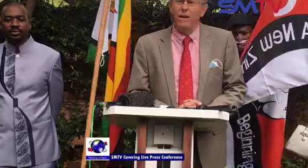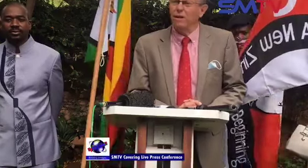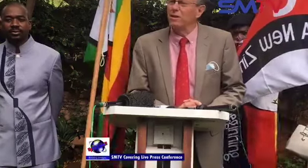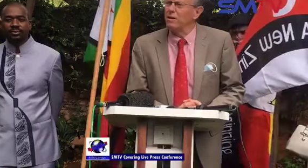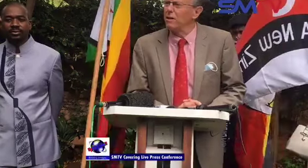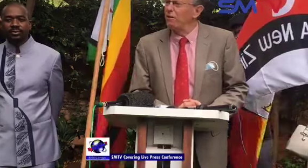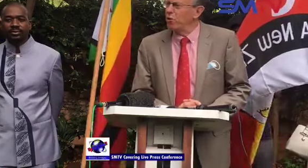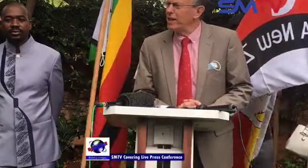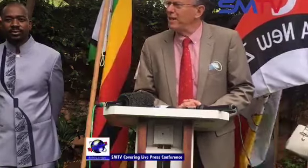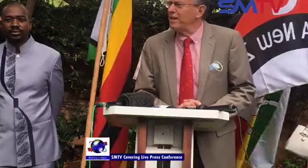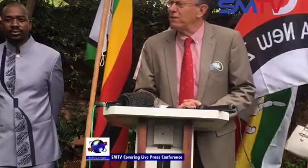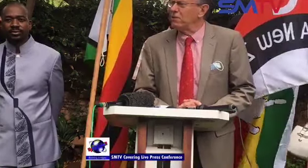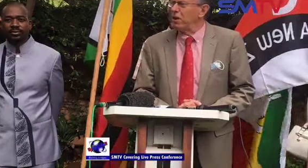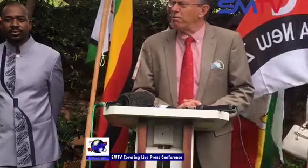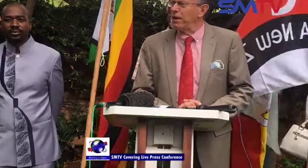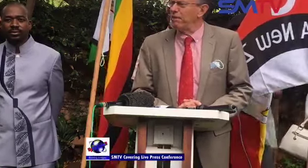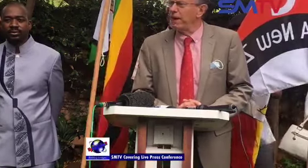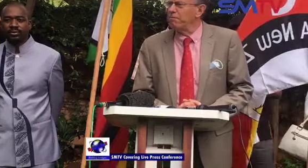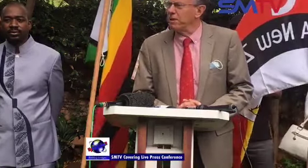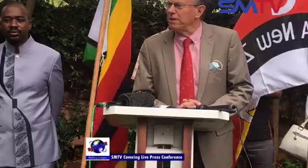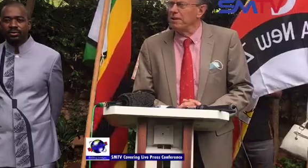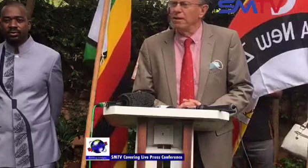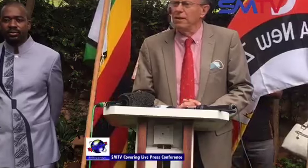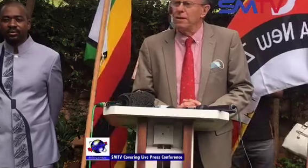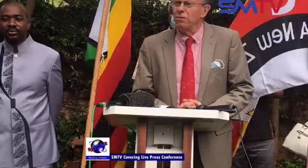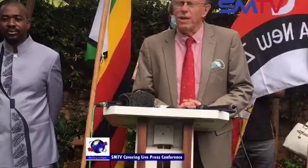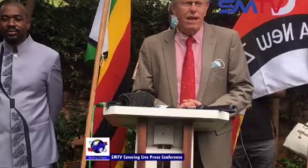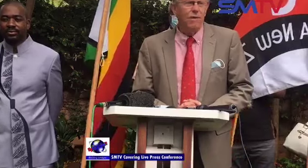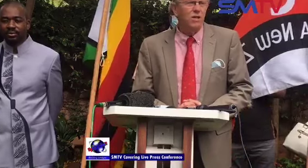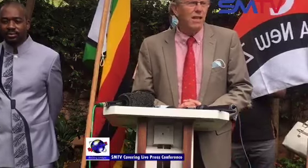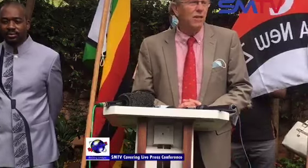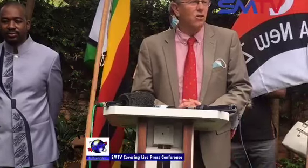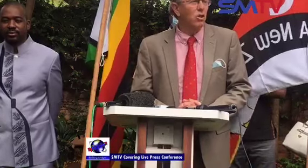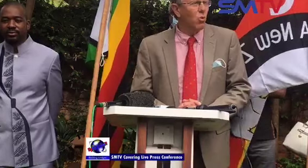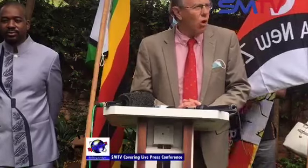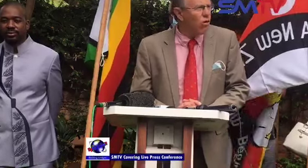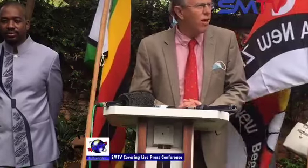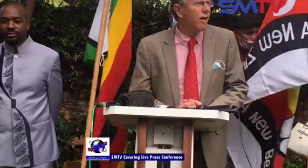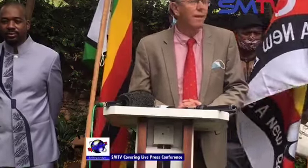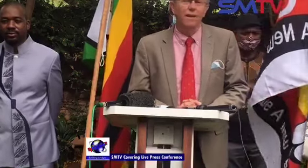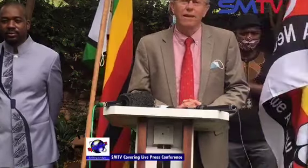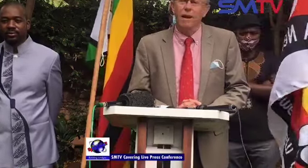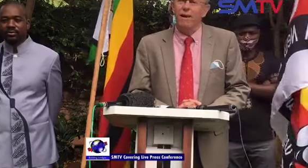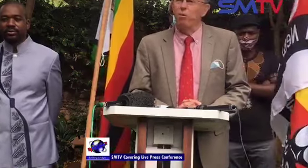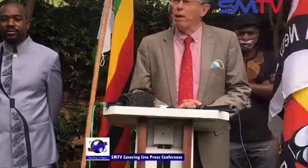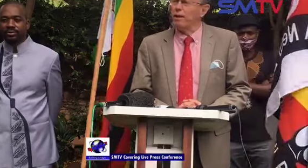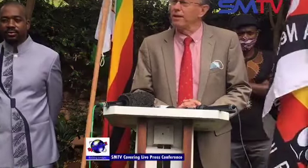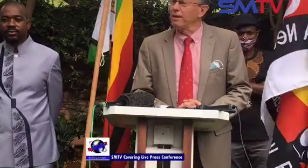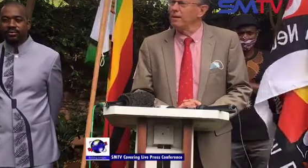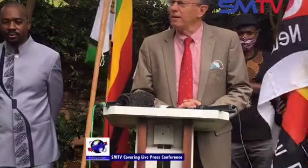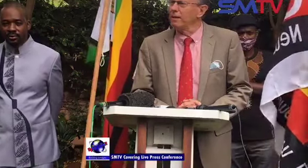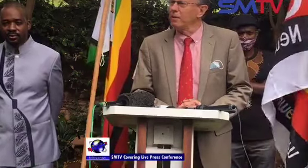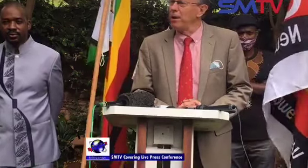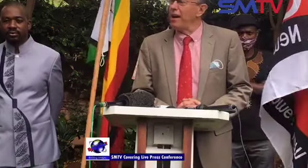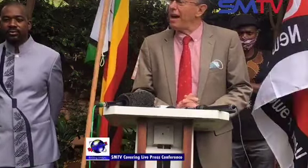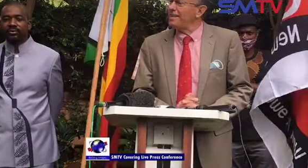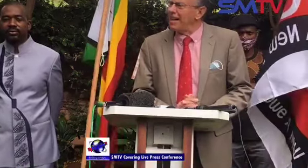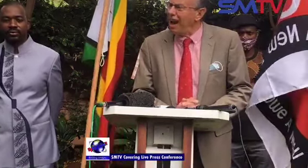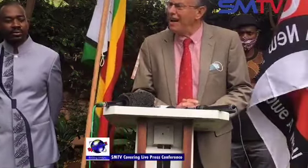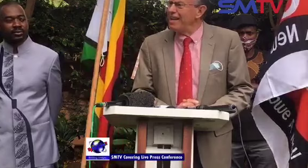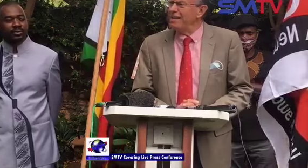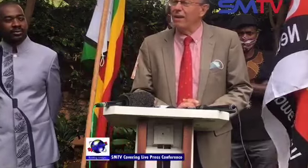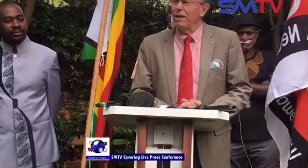For the last 40 years of ZANU-PF government, we have seen the squandering of our wealth, where